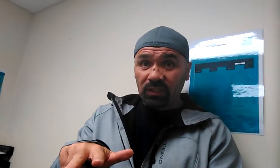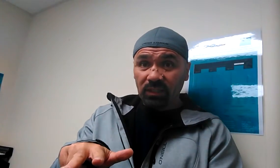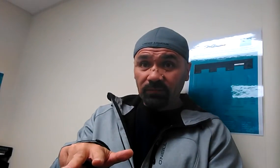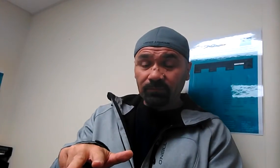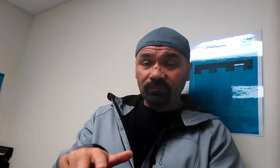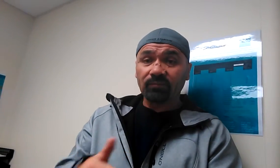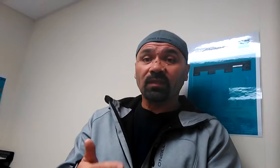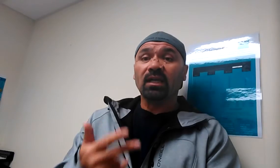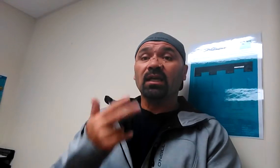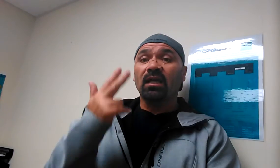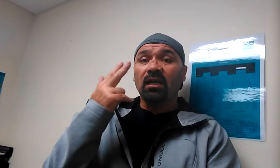70.